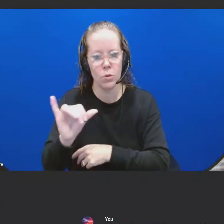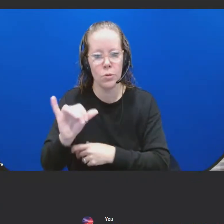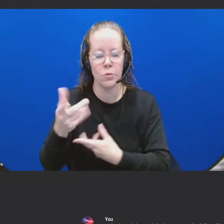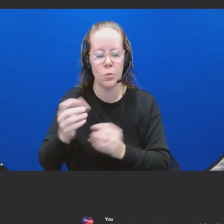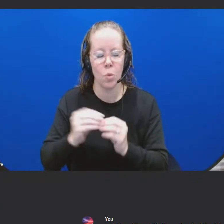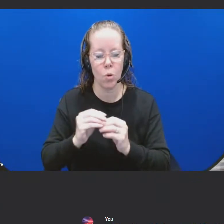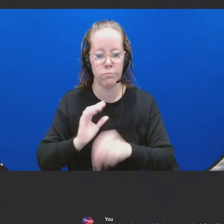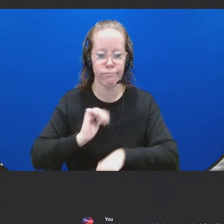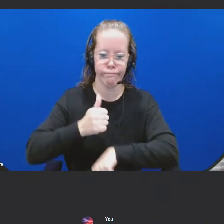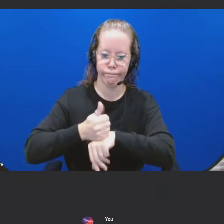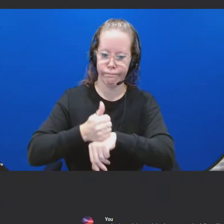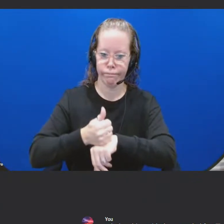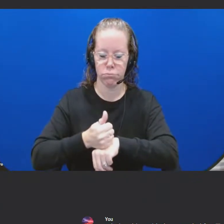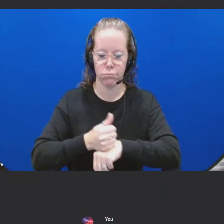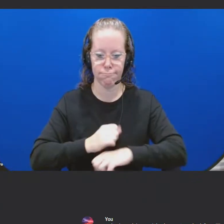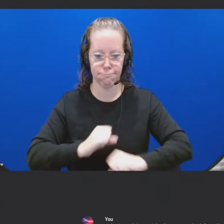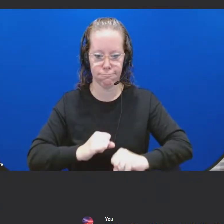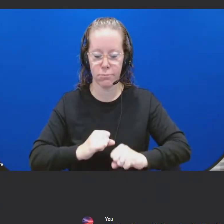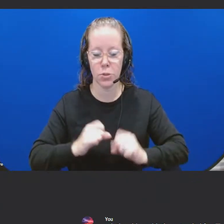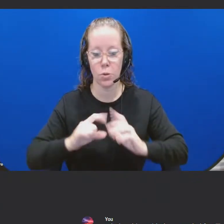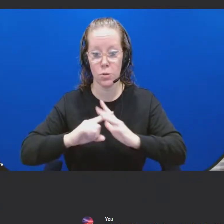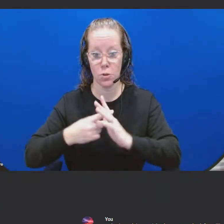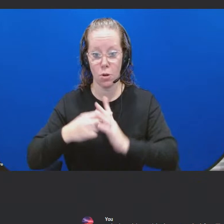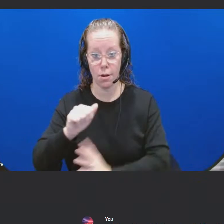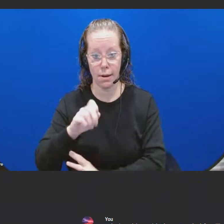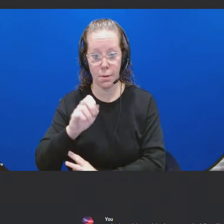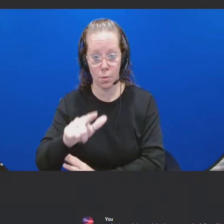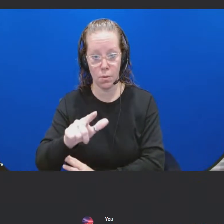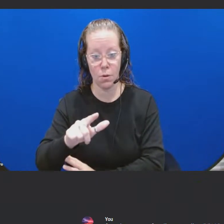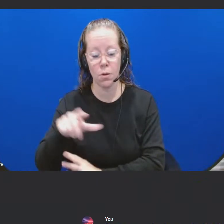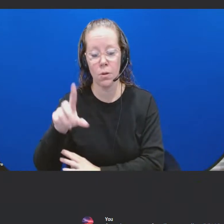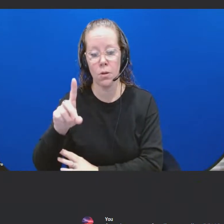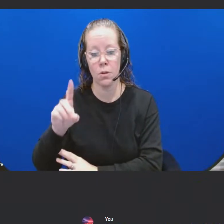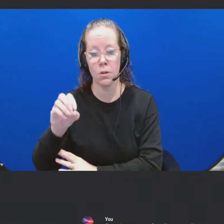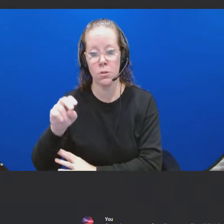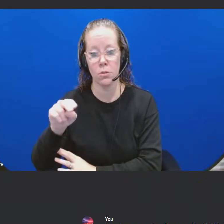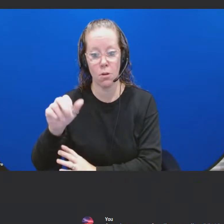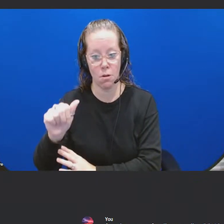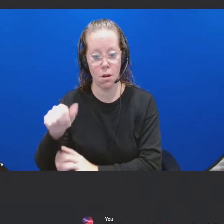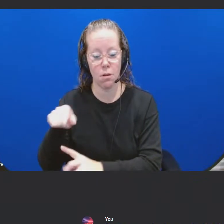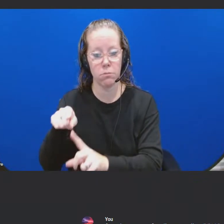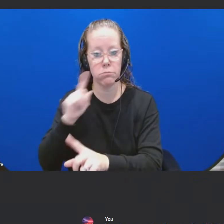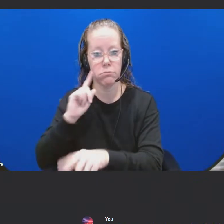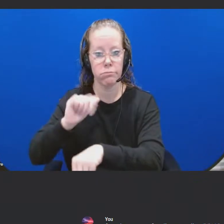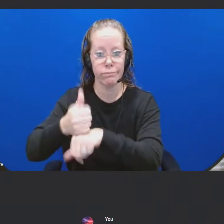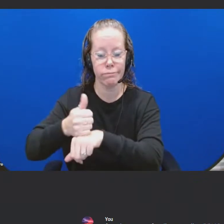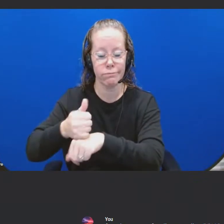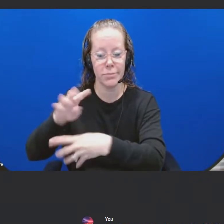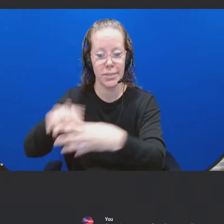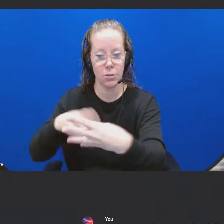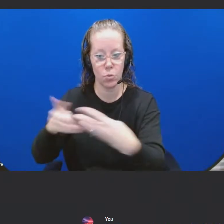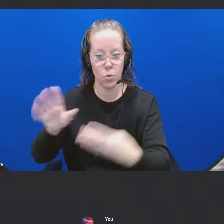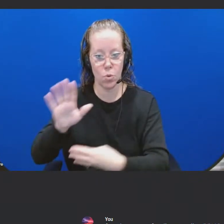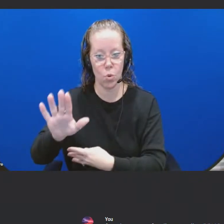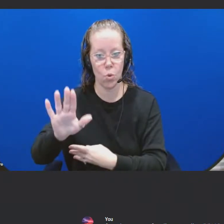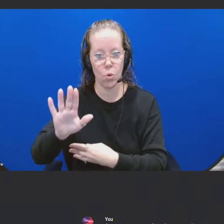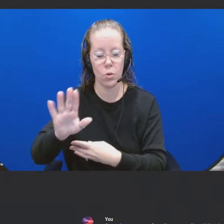will, beginning in April, Donna will have a set schedule of when